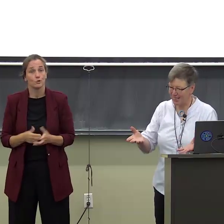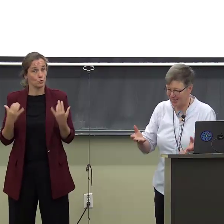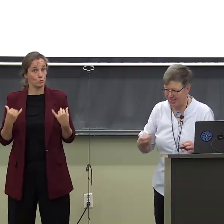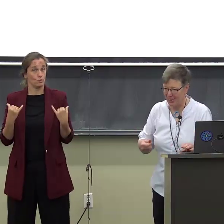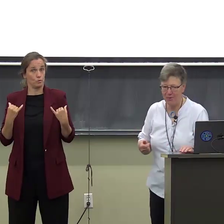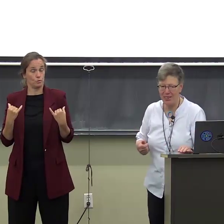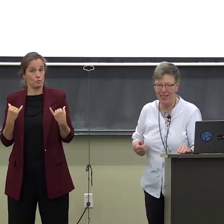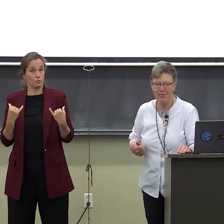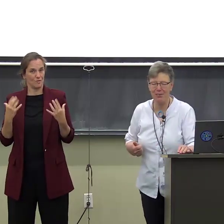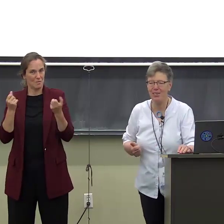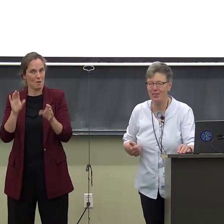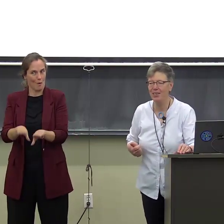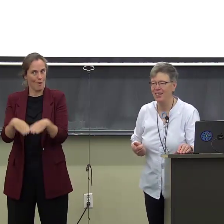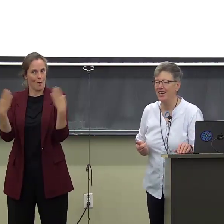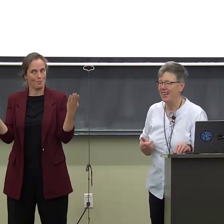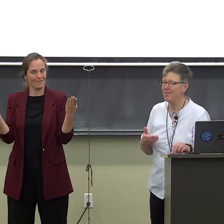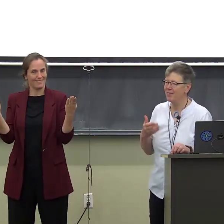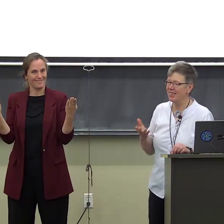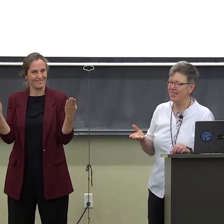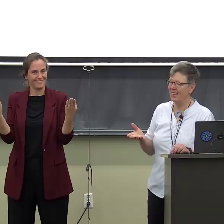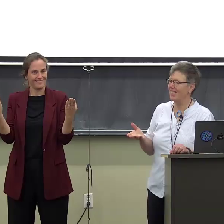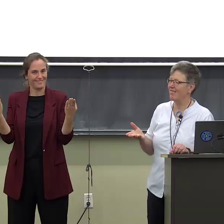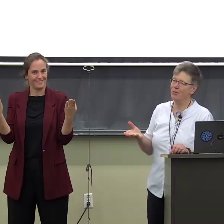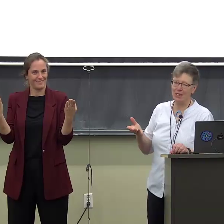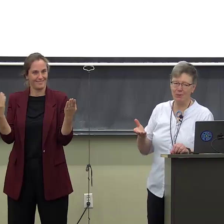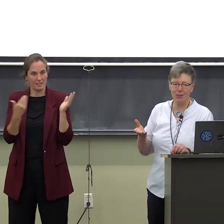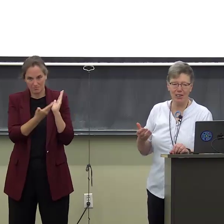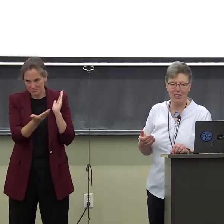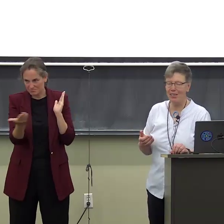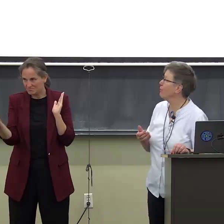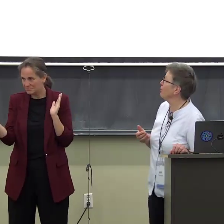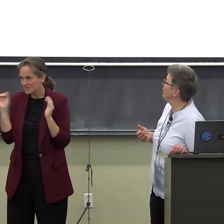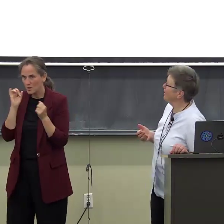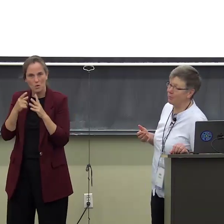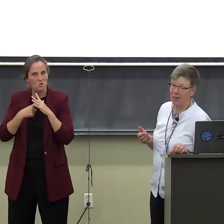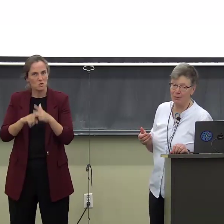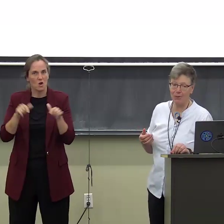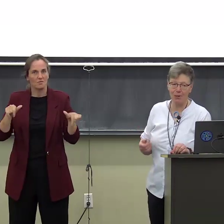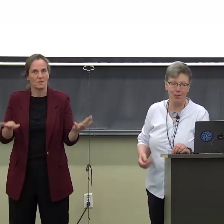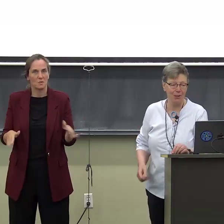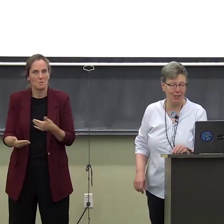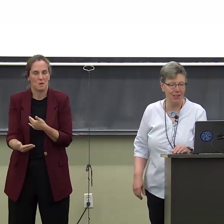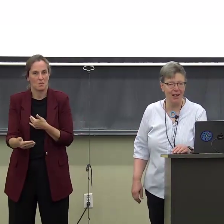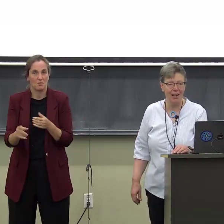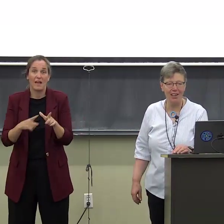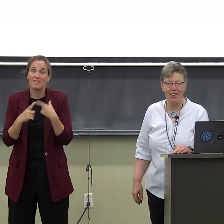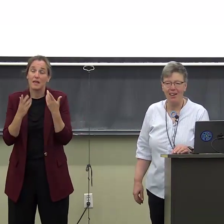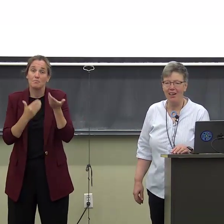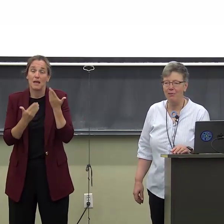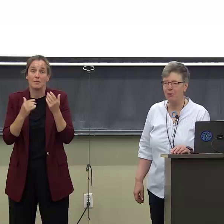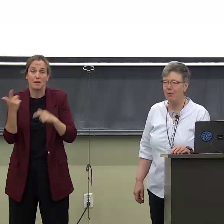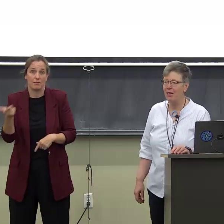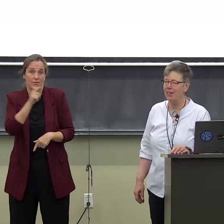now like to open it up to, first we'll start in the room and perhaps we'll go online.